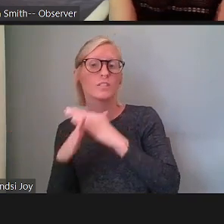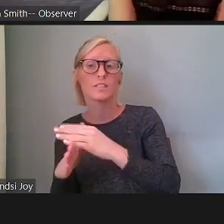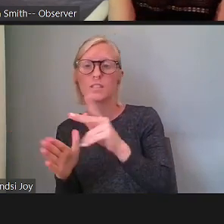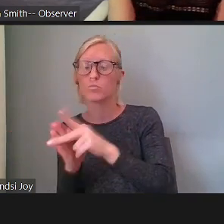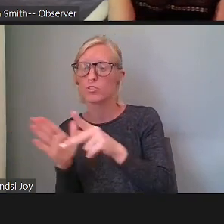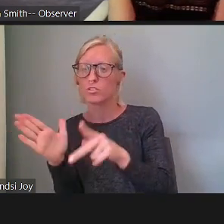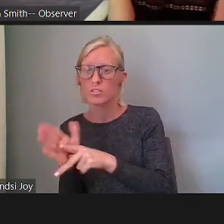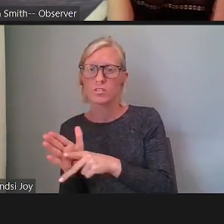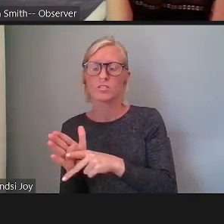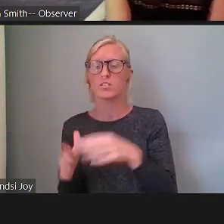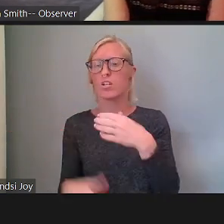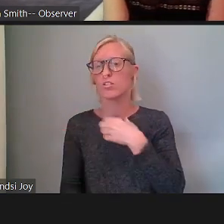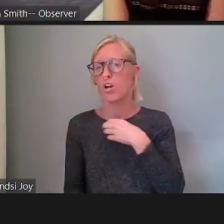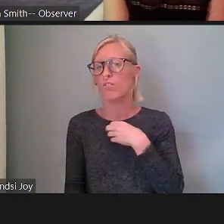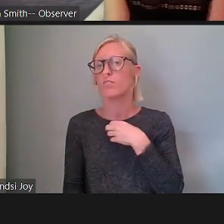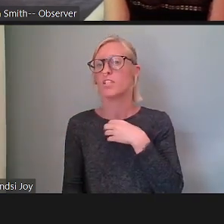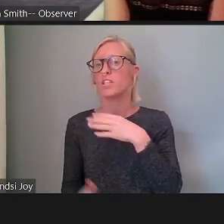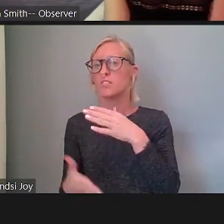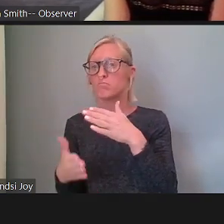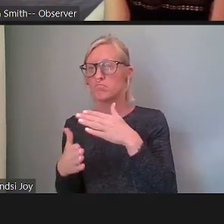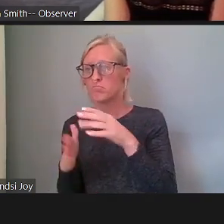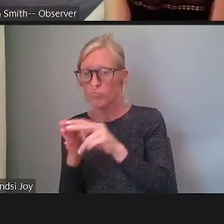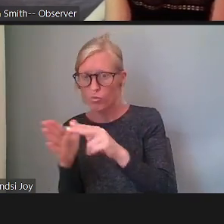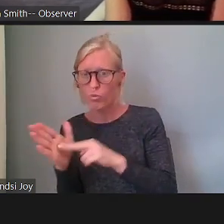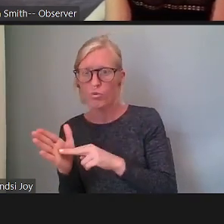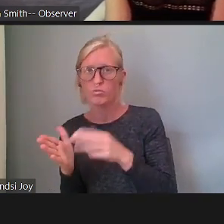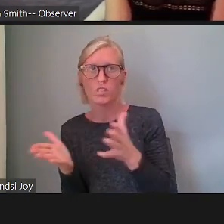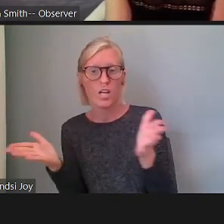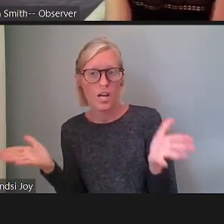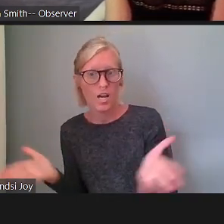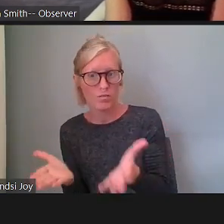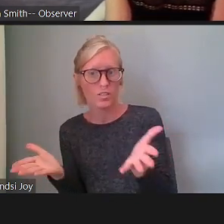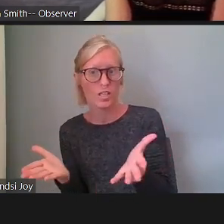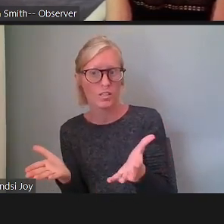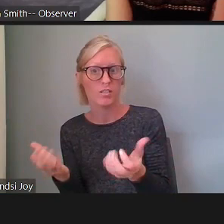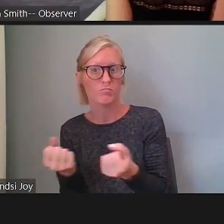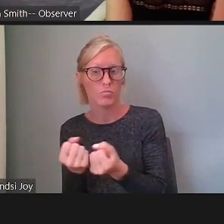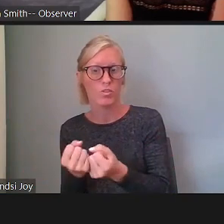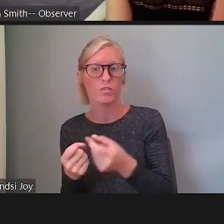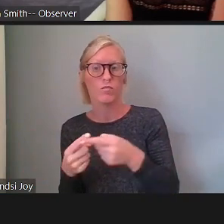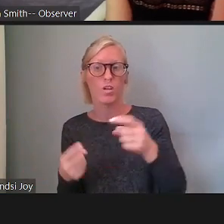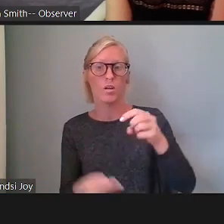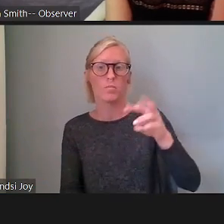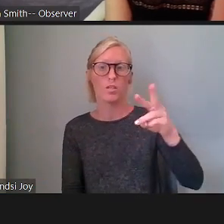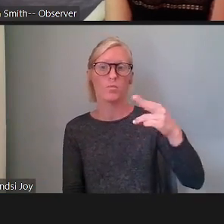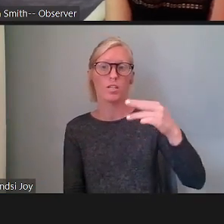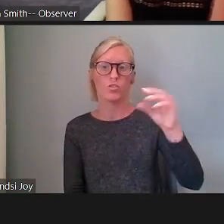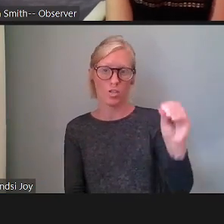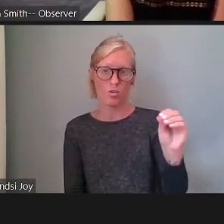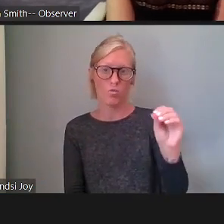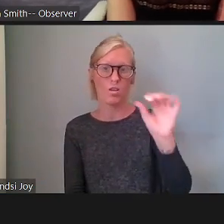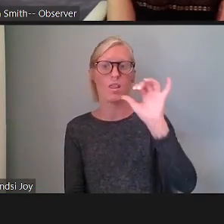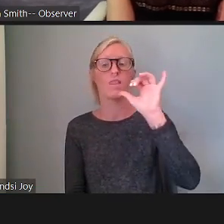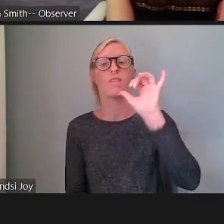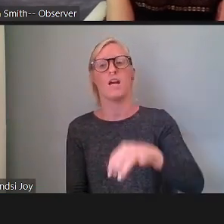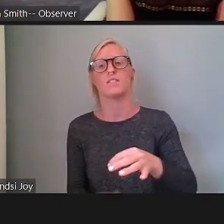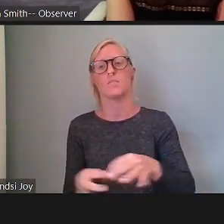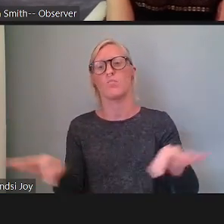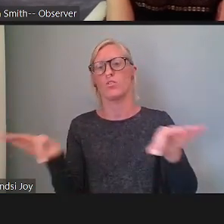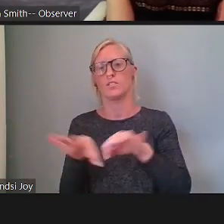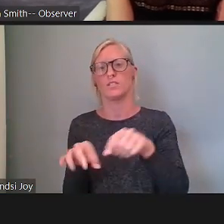and the coughing etiquette, so on, that's been advocated by WHO, that's what's important in this